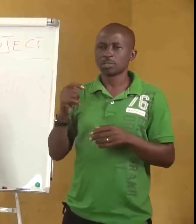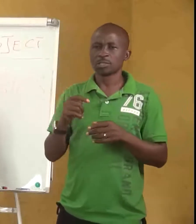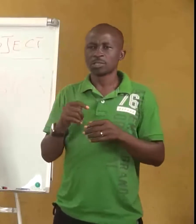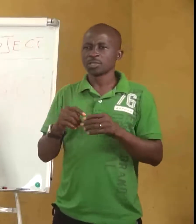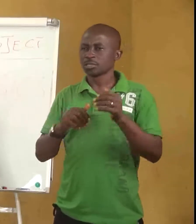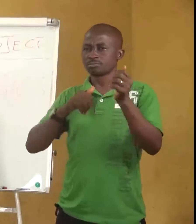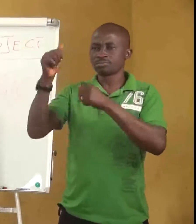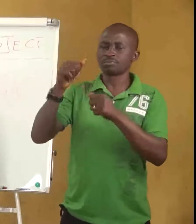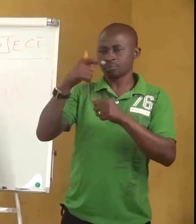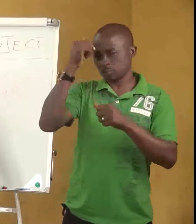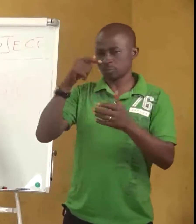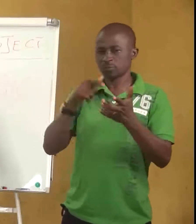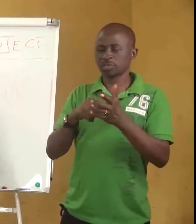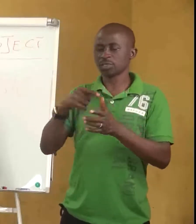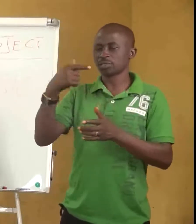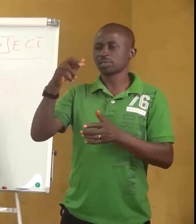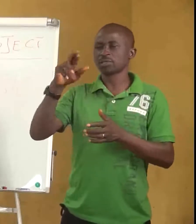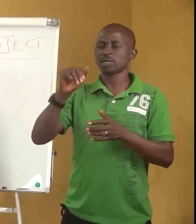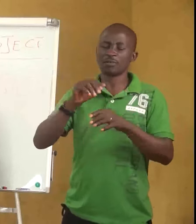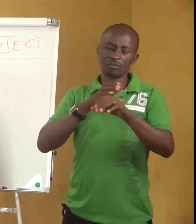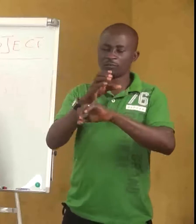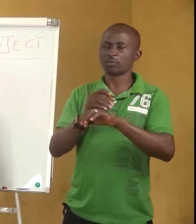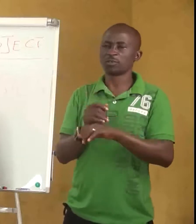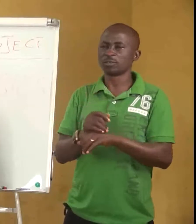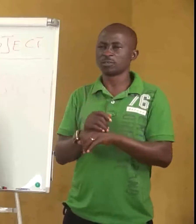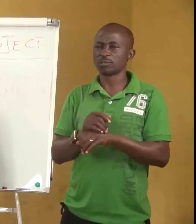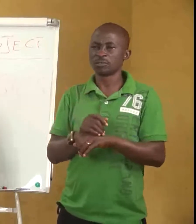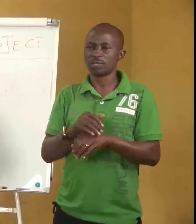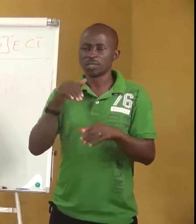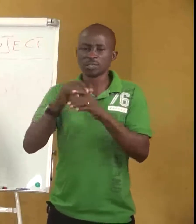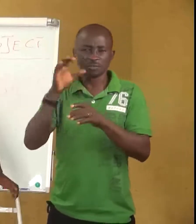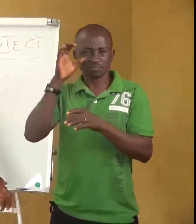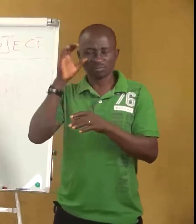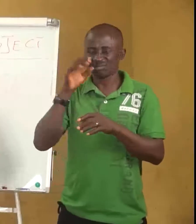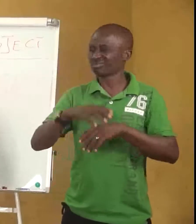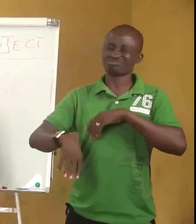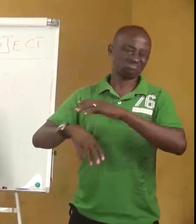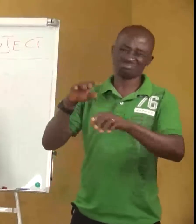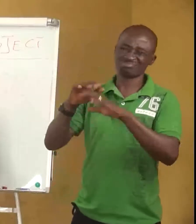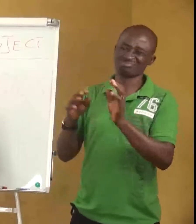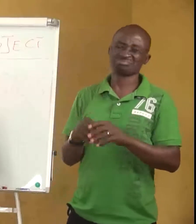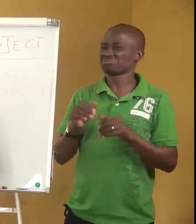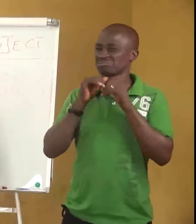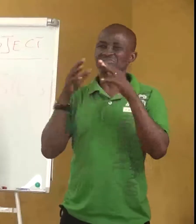to gravity, the Earth's gravitational pull on that object in moon is negligible, almost